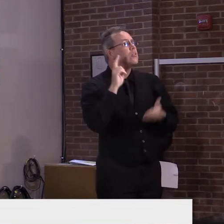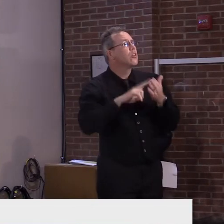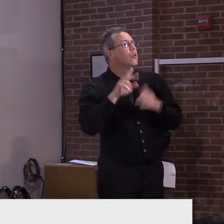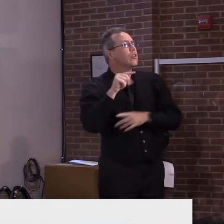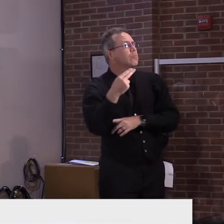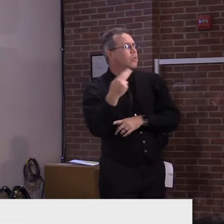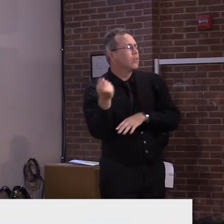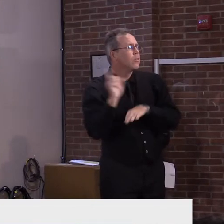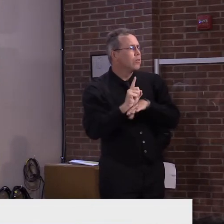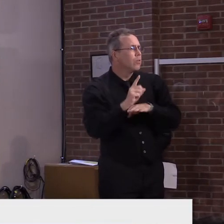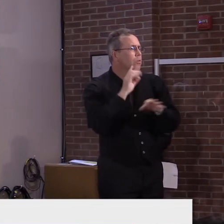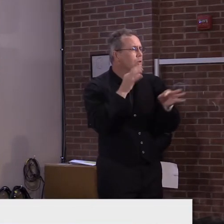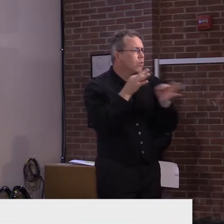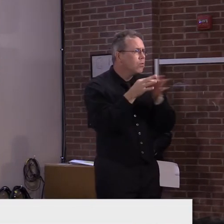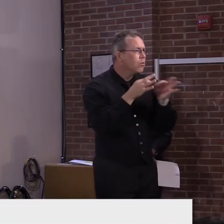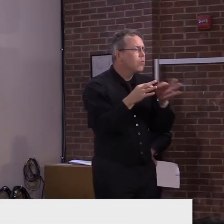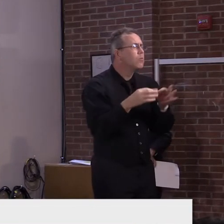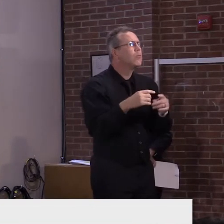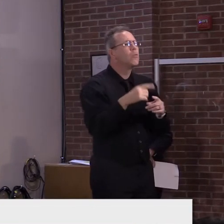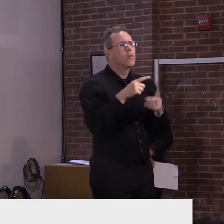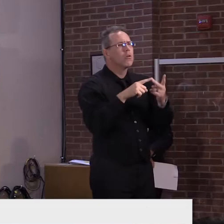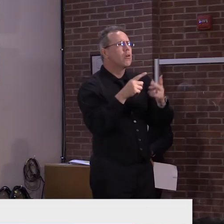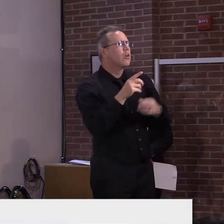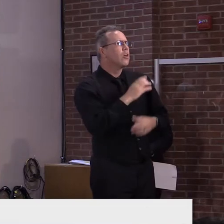work being done in this area.